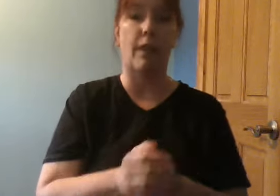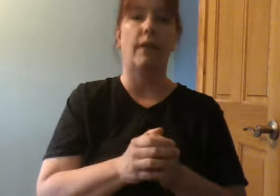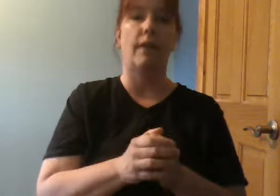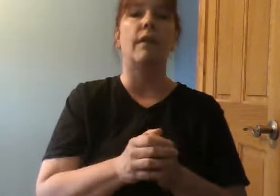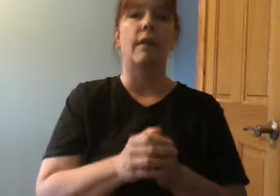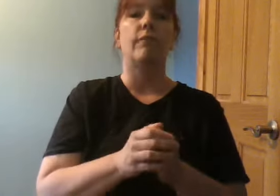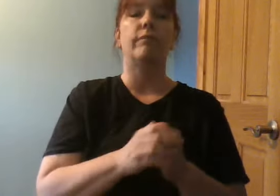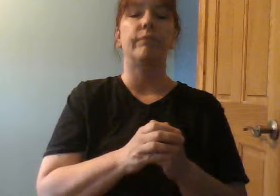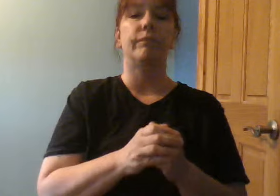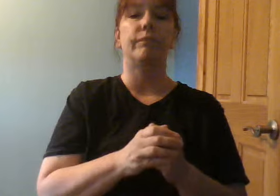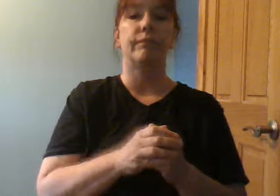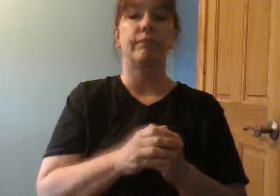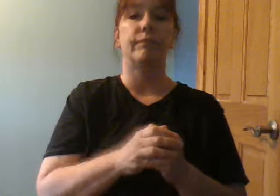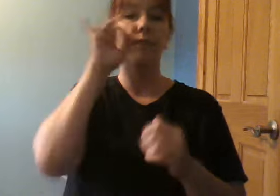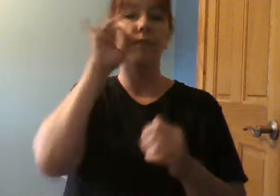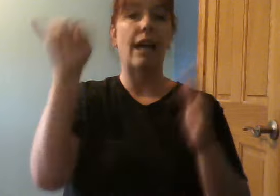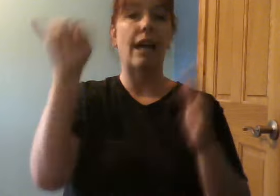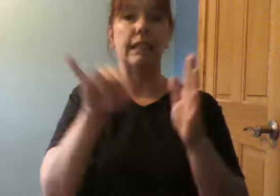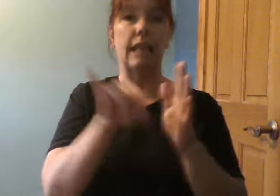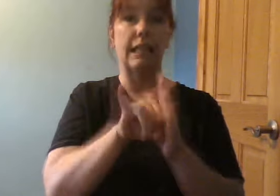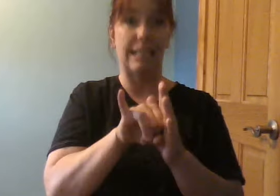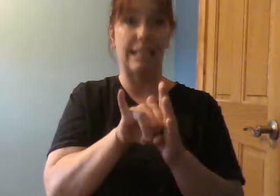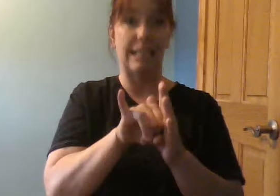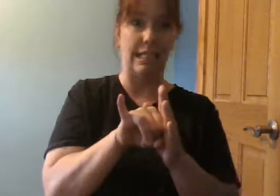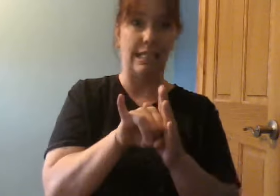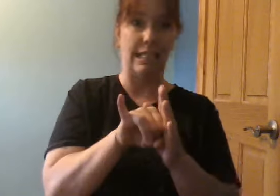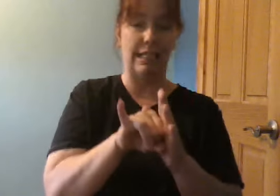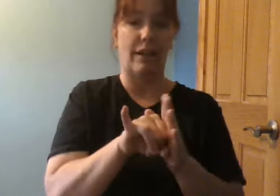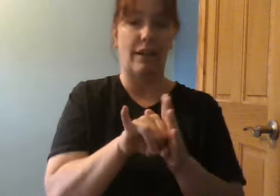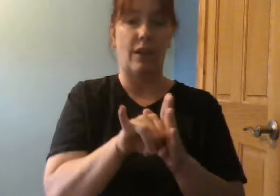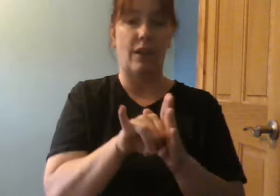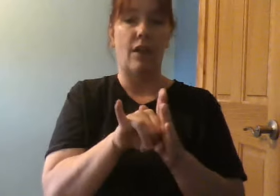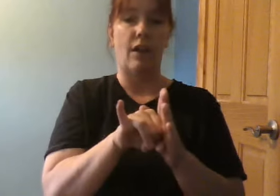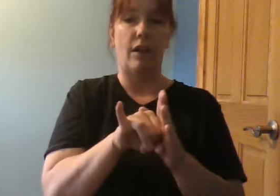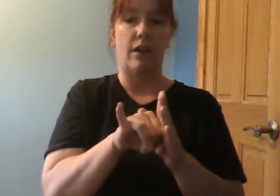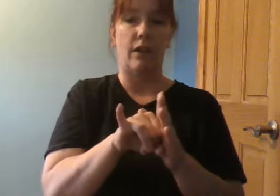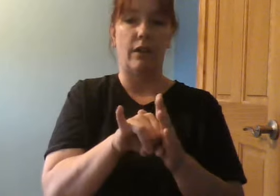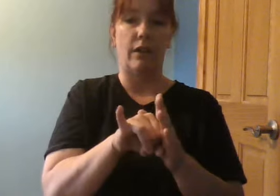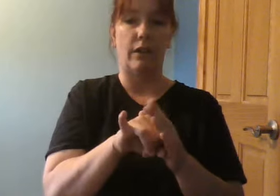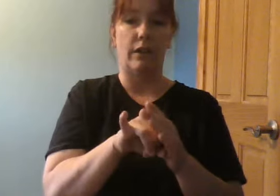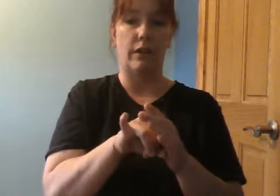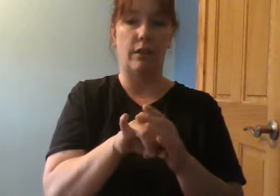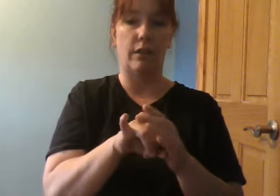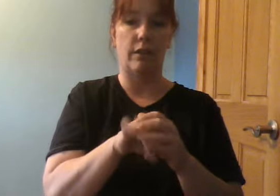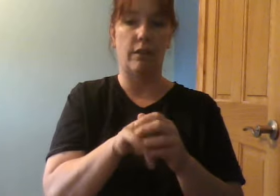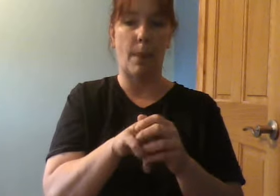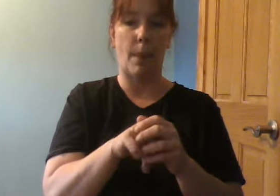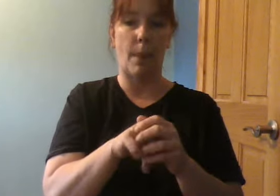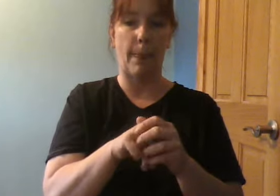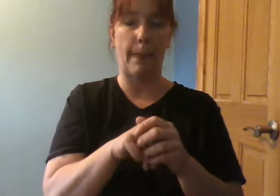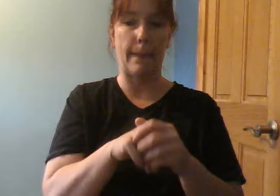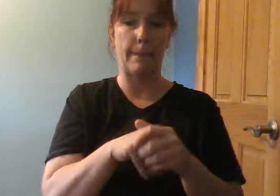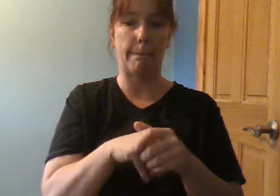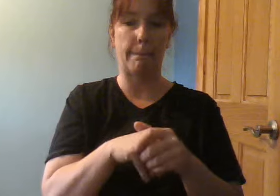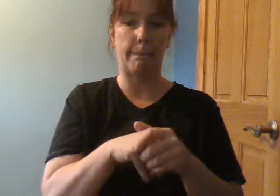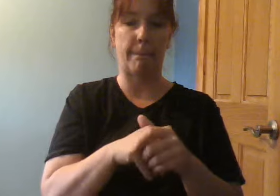way, right? To them, identities, especially when you're a teenager, are a fluid thing. You have lots of identities. You experiment with it. And if you